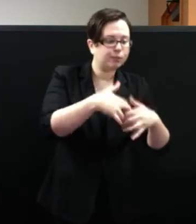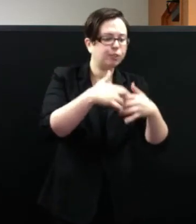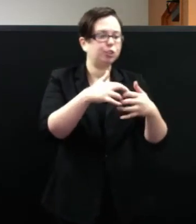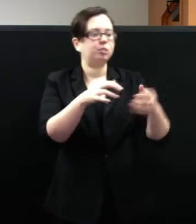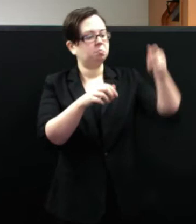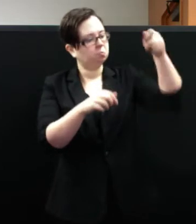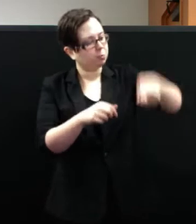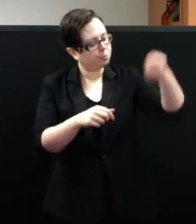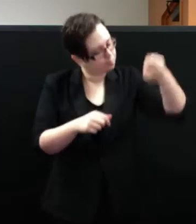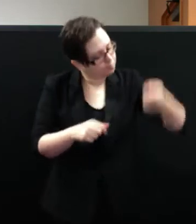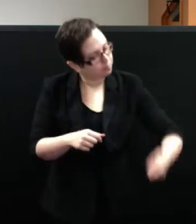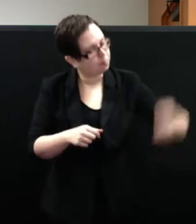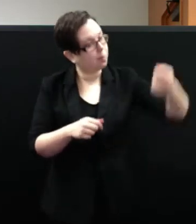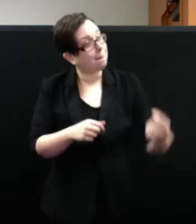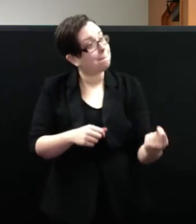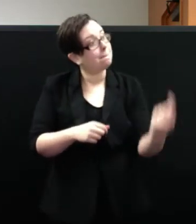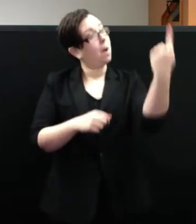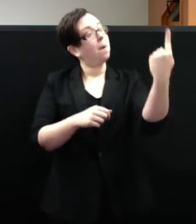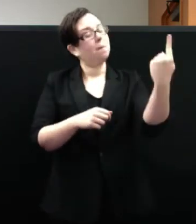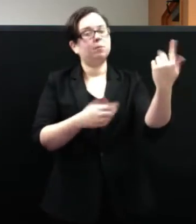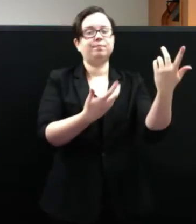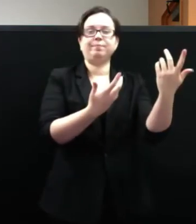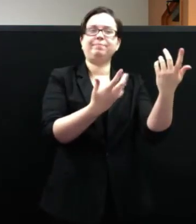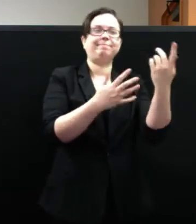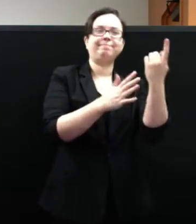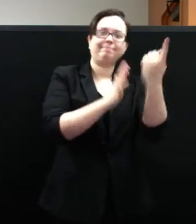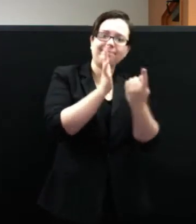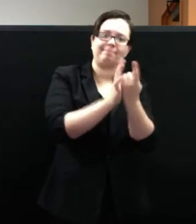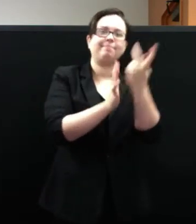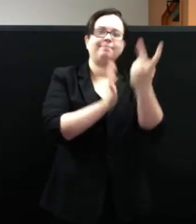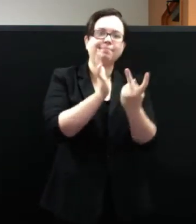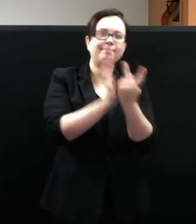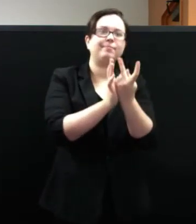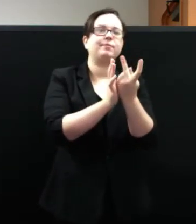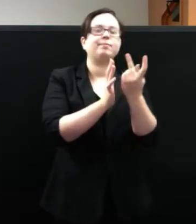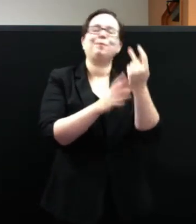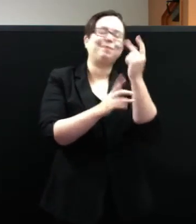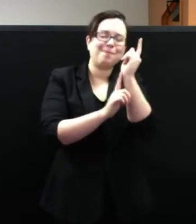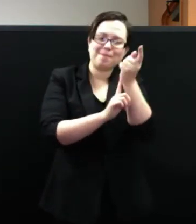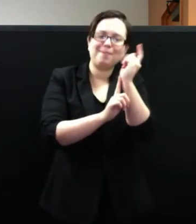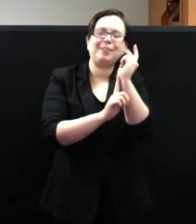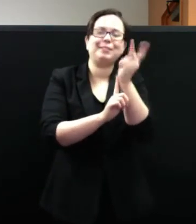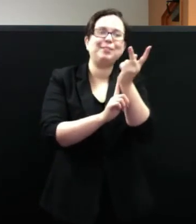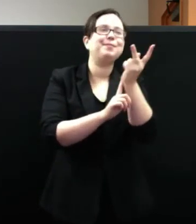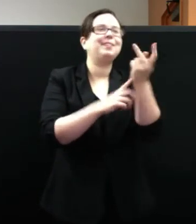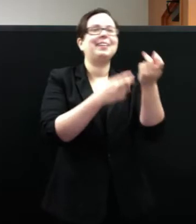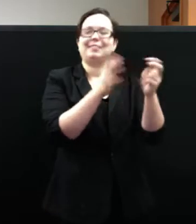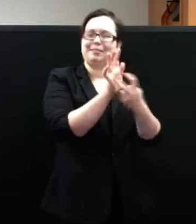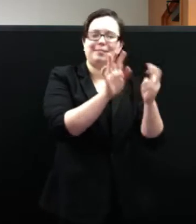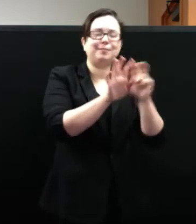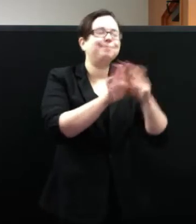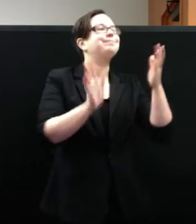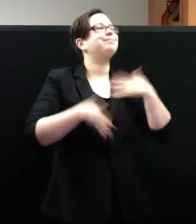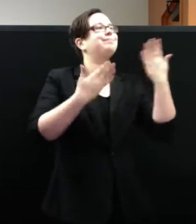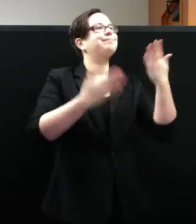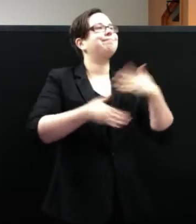and happiness. Now, over the years, I've collected many hundreds of drawings of these toasts, and some of them are very